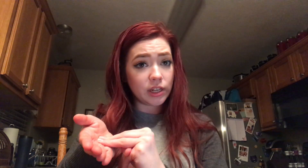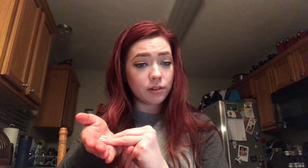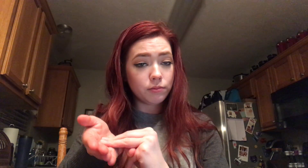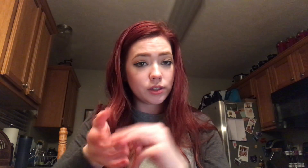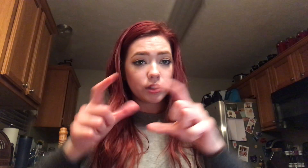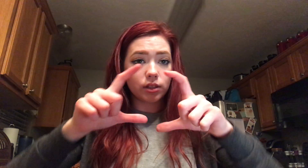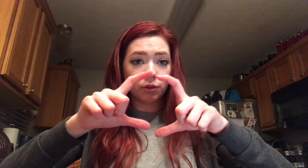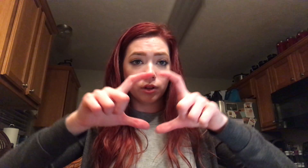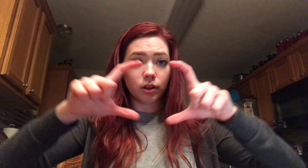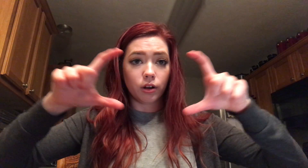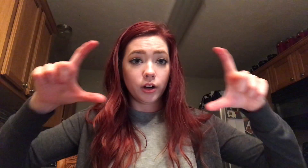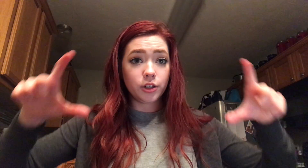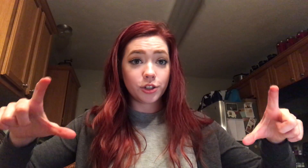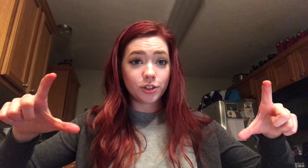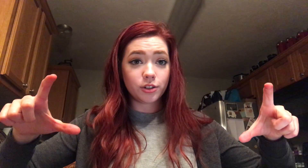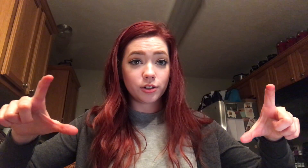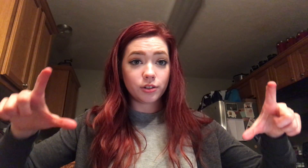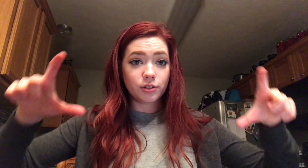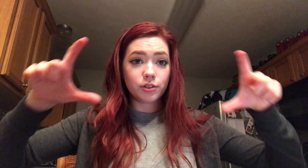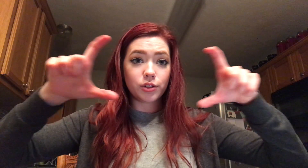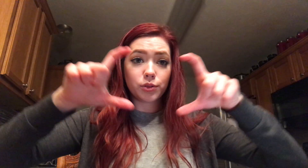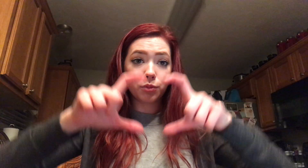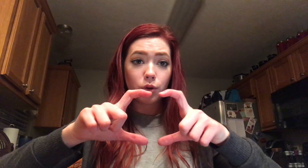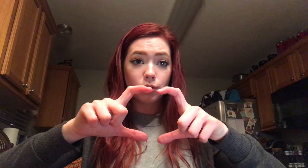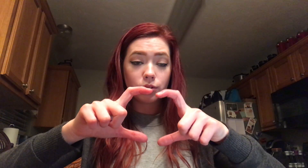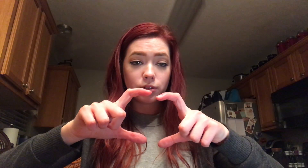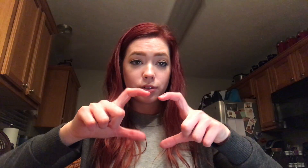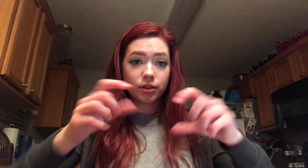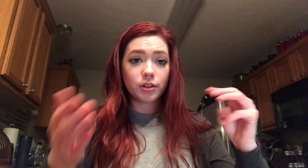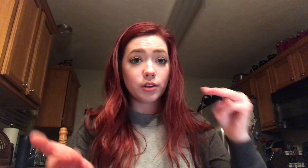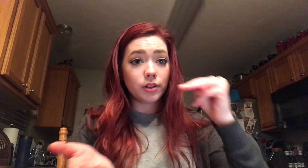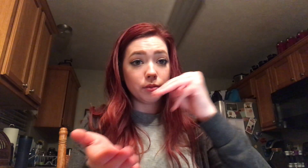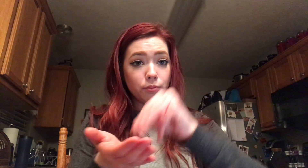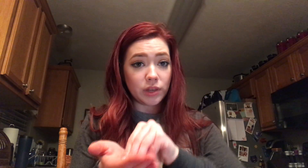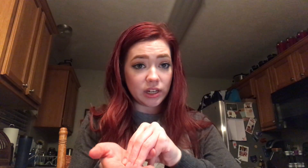Medium, so large, small, medium.